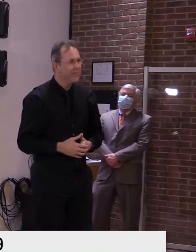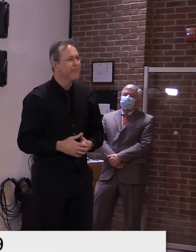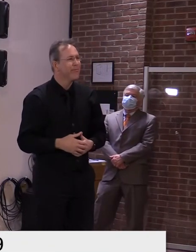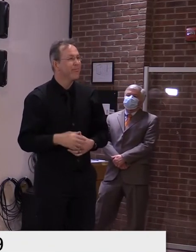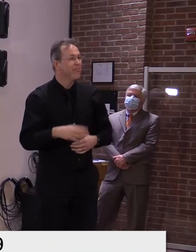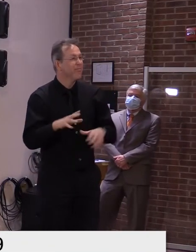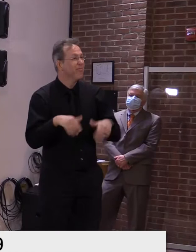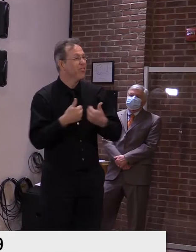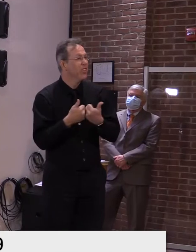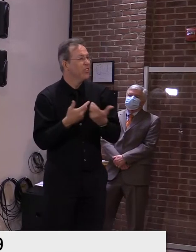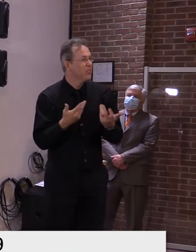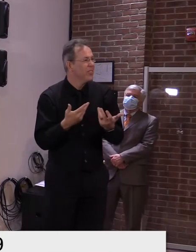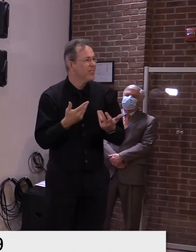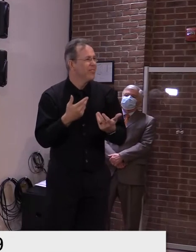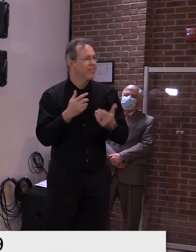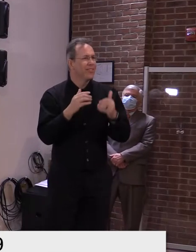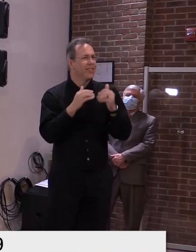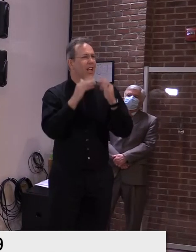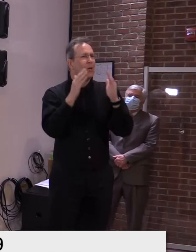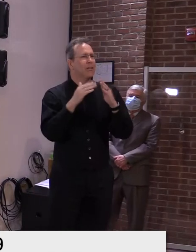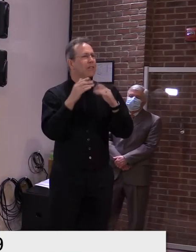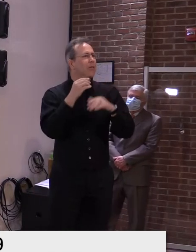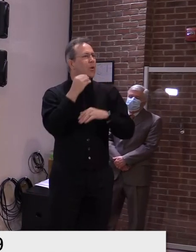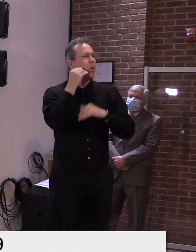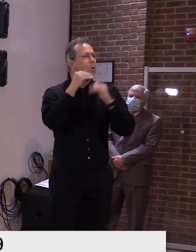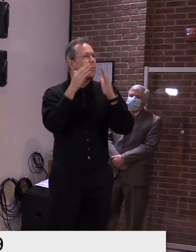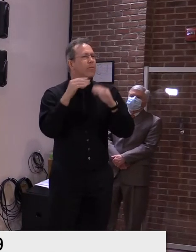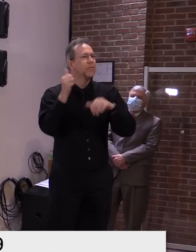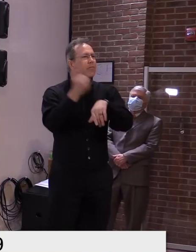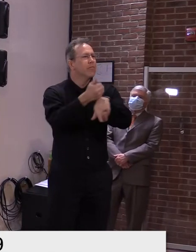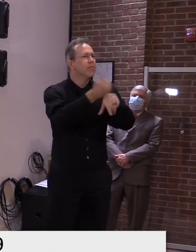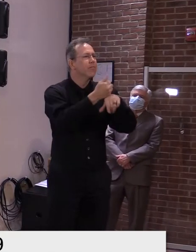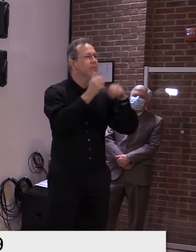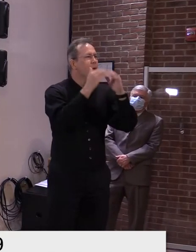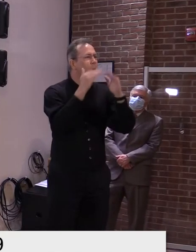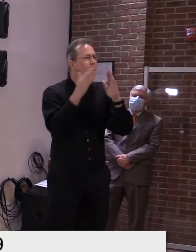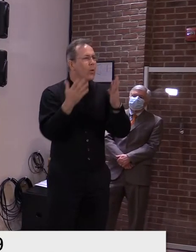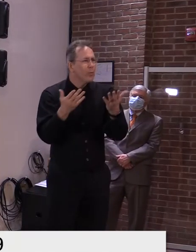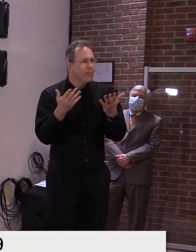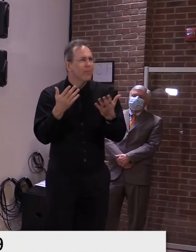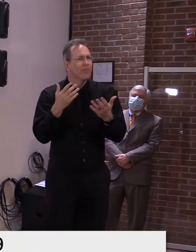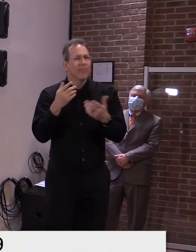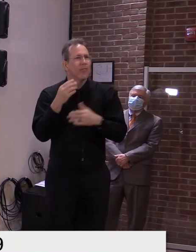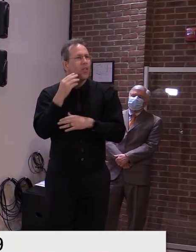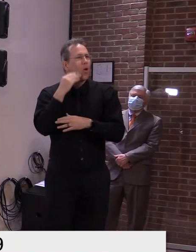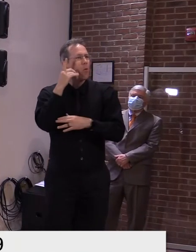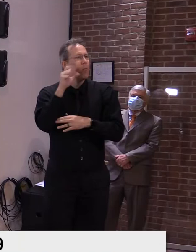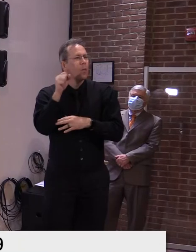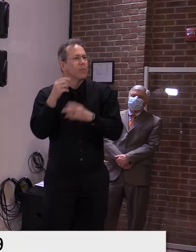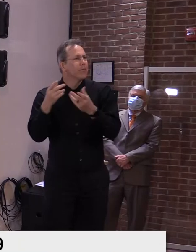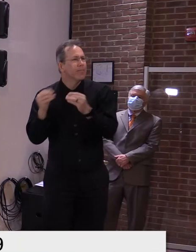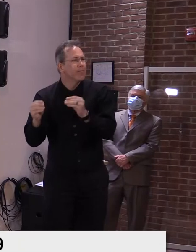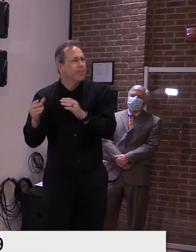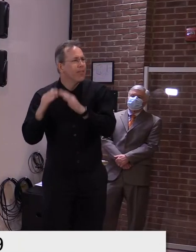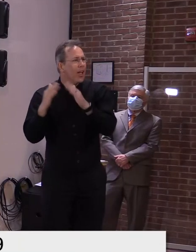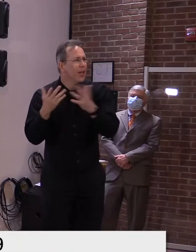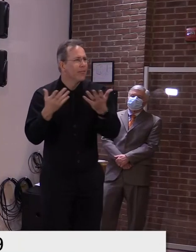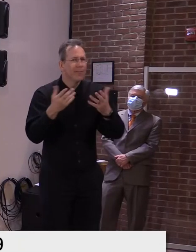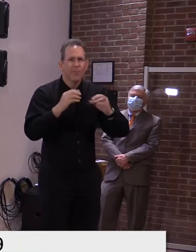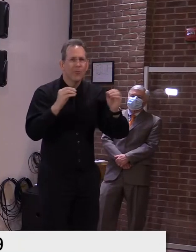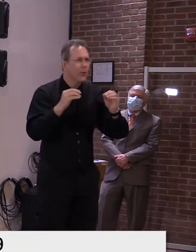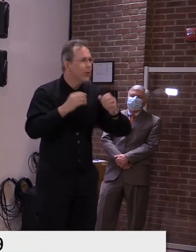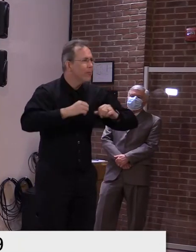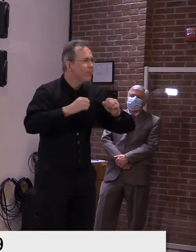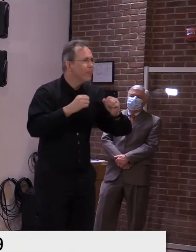housing. And that's for low income and those for the workforce, decent, affordable housing